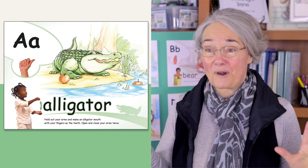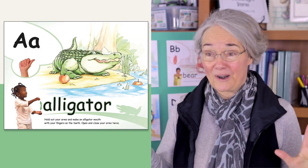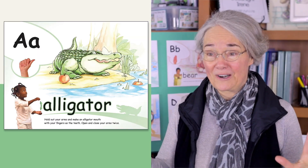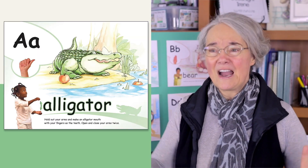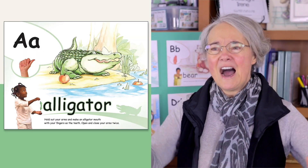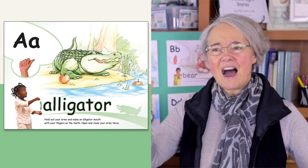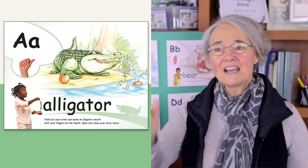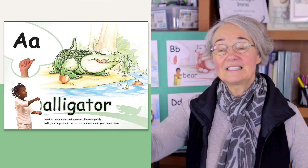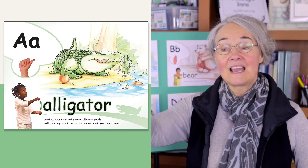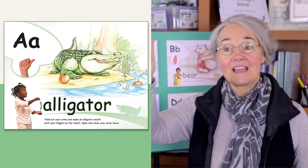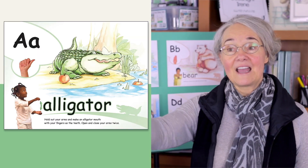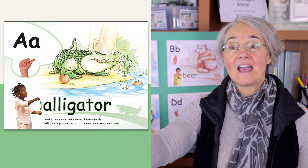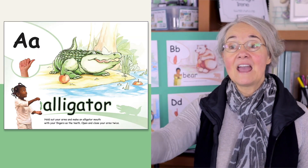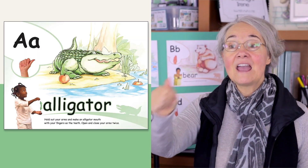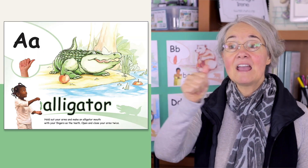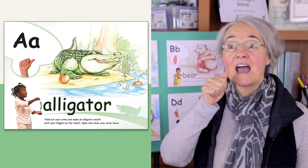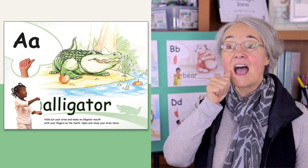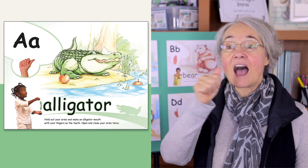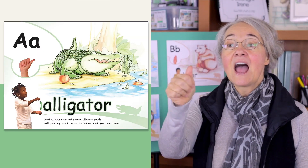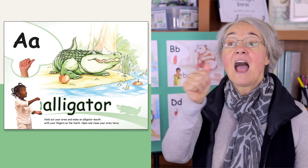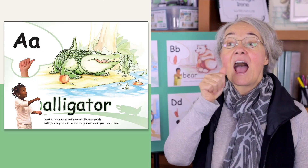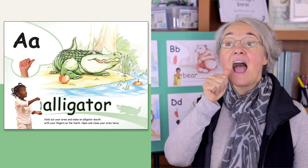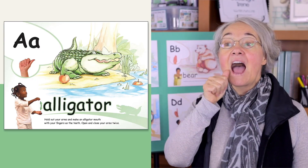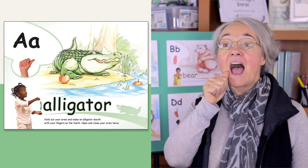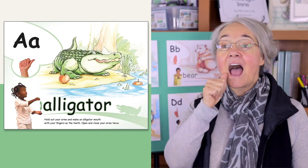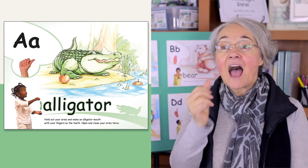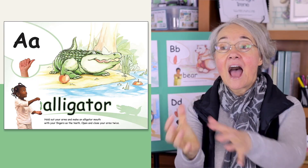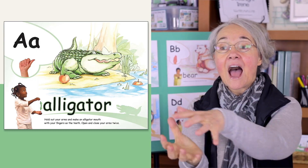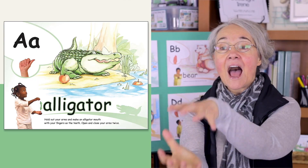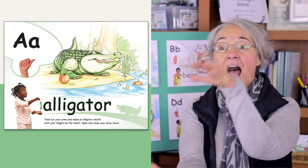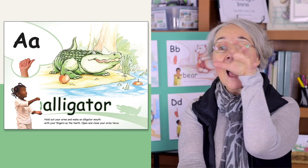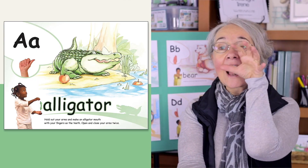say the word. I say